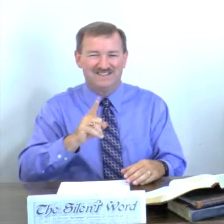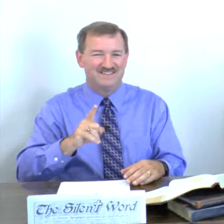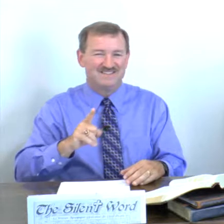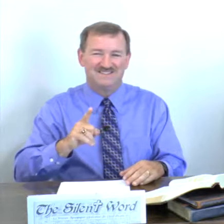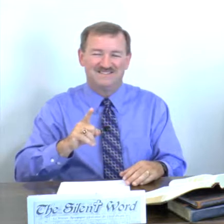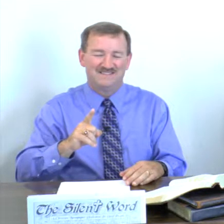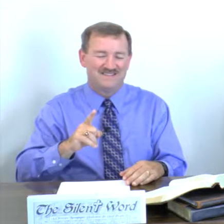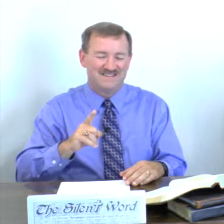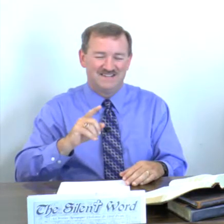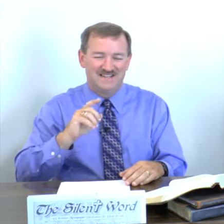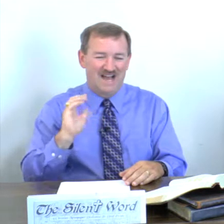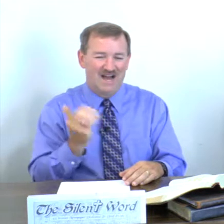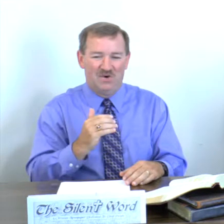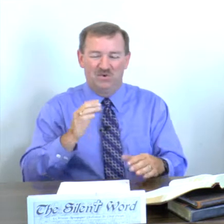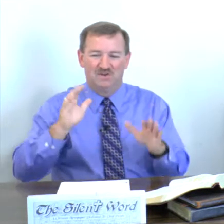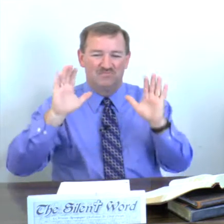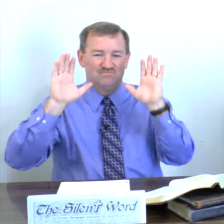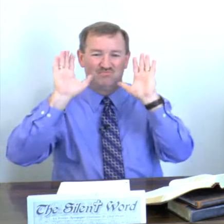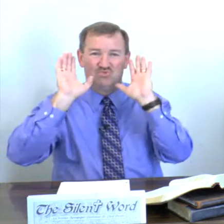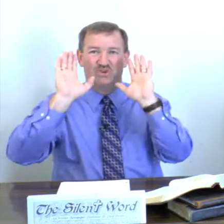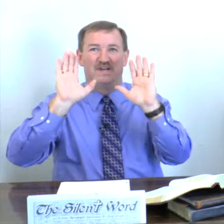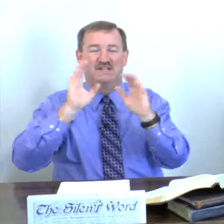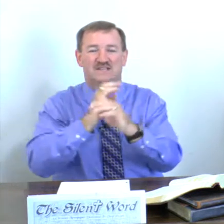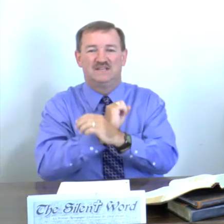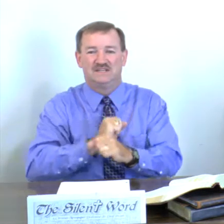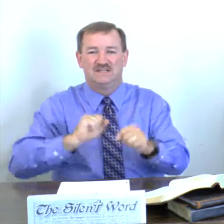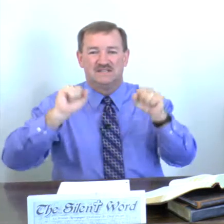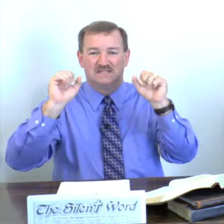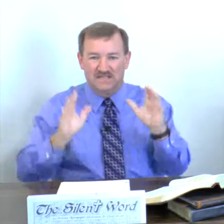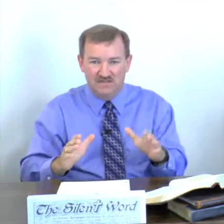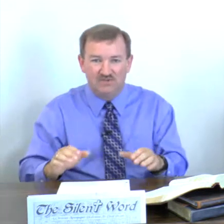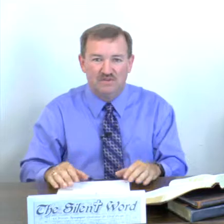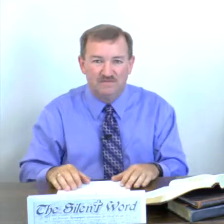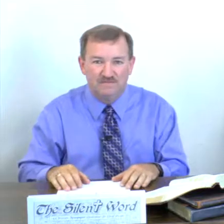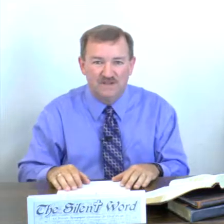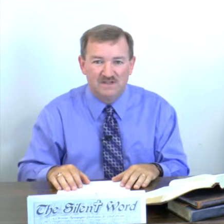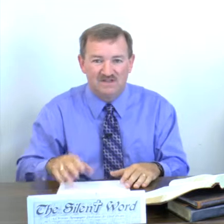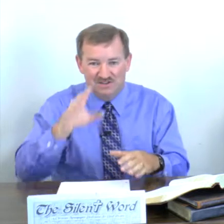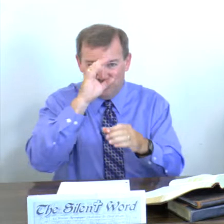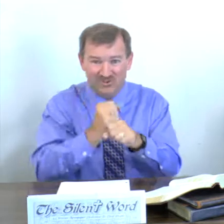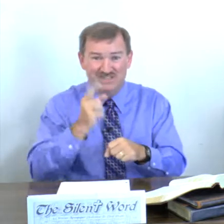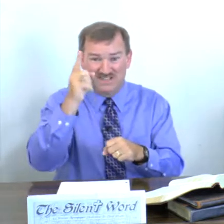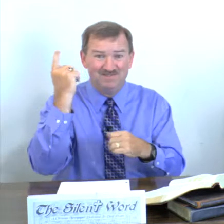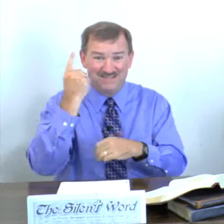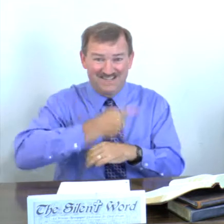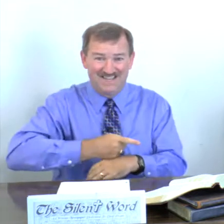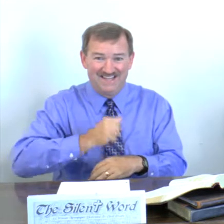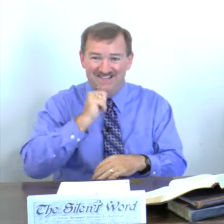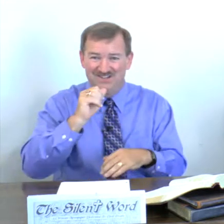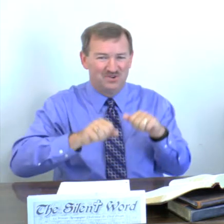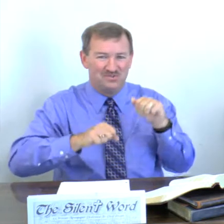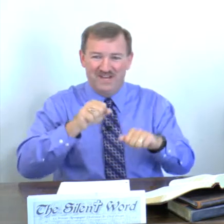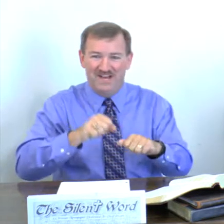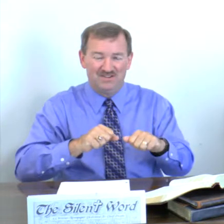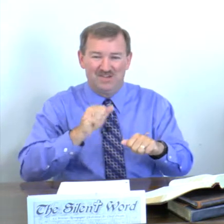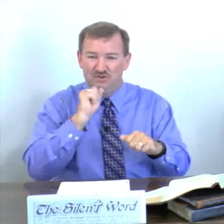is our great Savior. Trust Him today. Don't doubt.